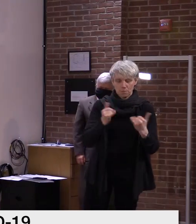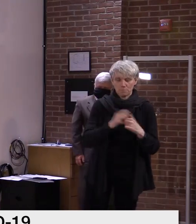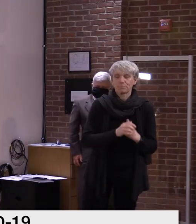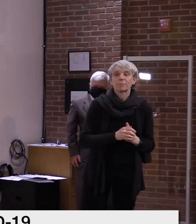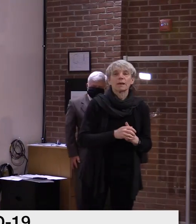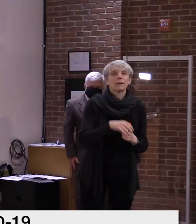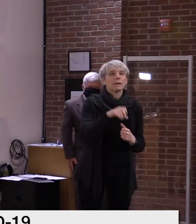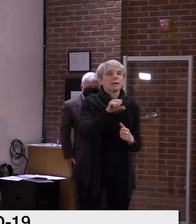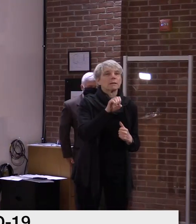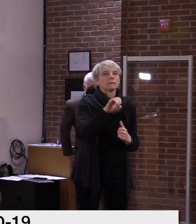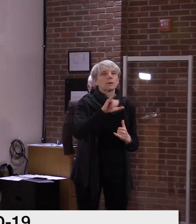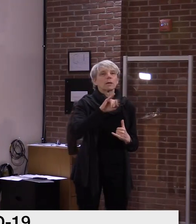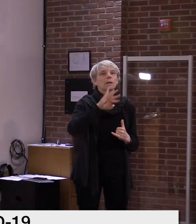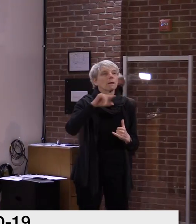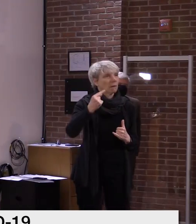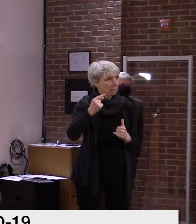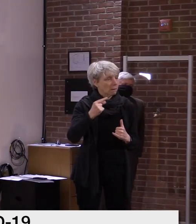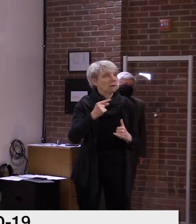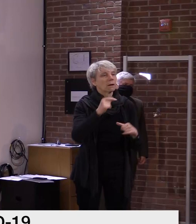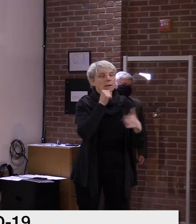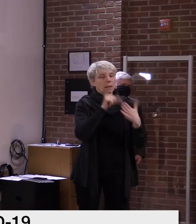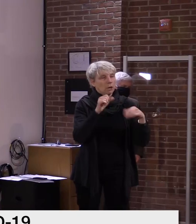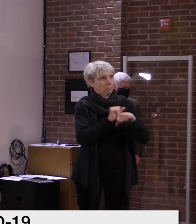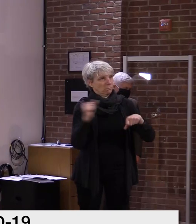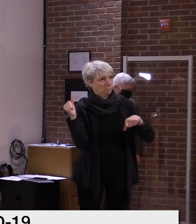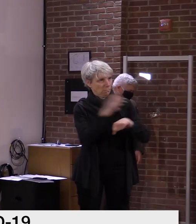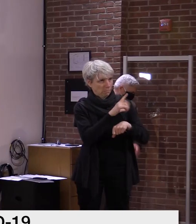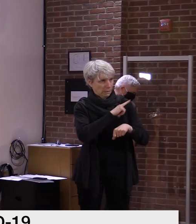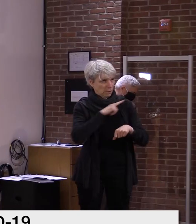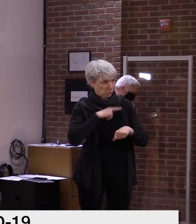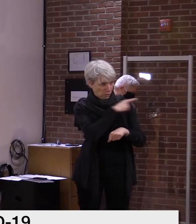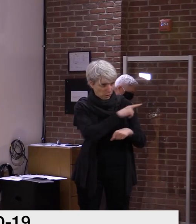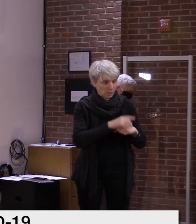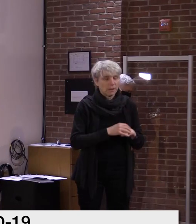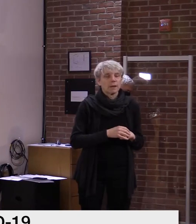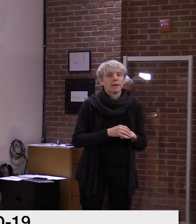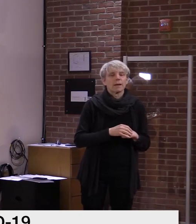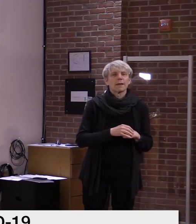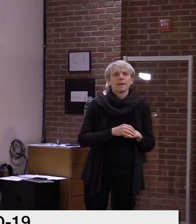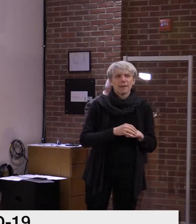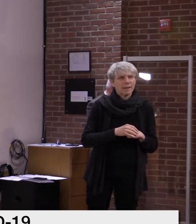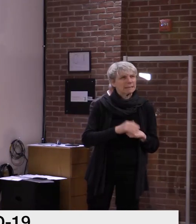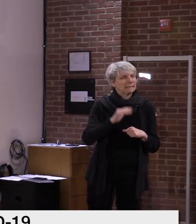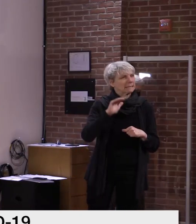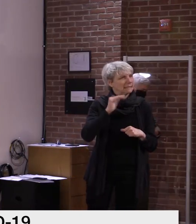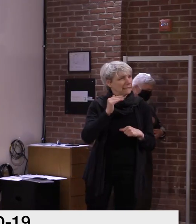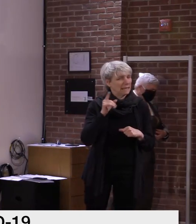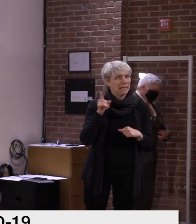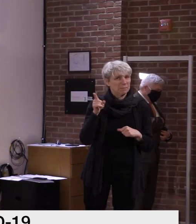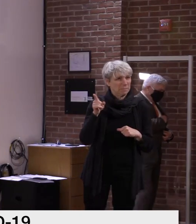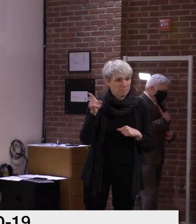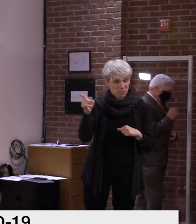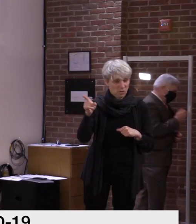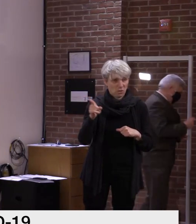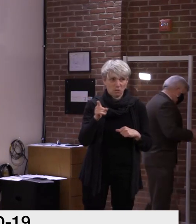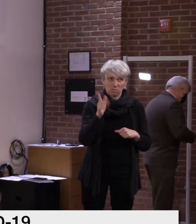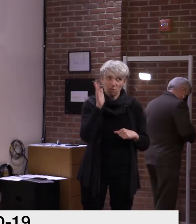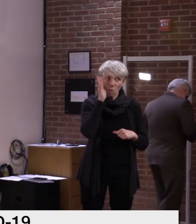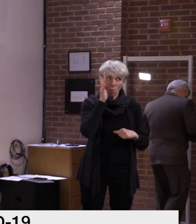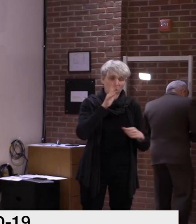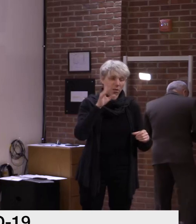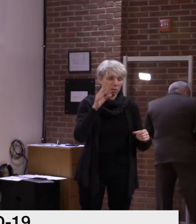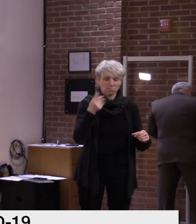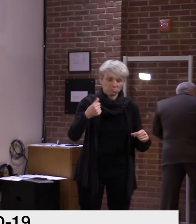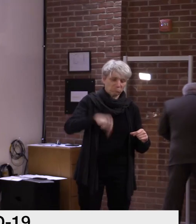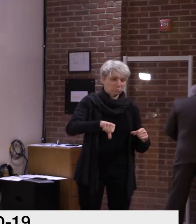Secretary Young sent a letter to the legislature. It seemed like promising a veto on your part if the budget